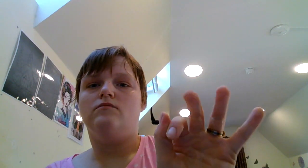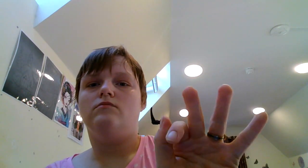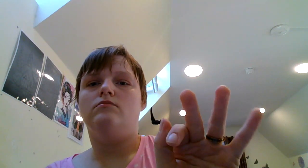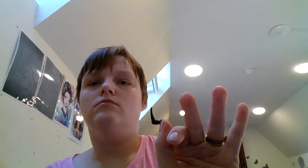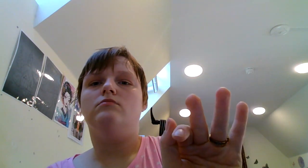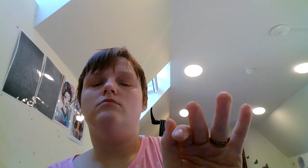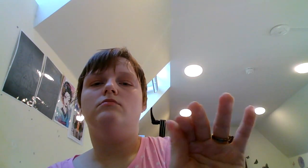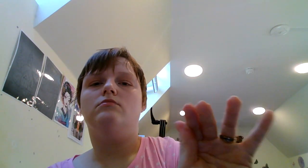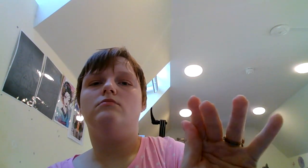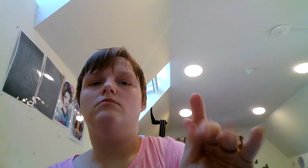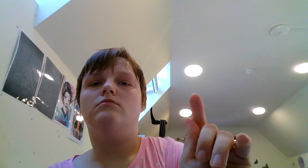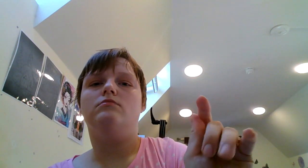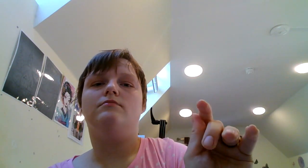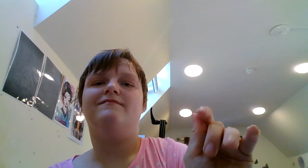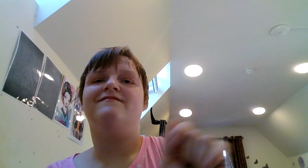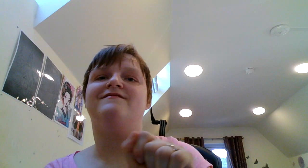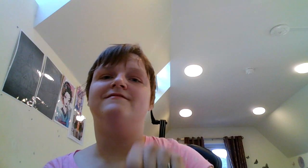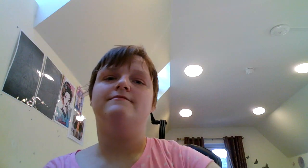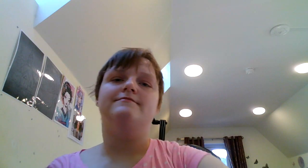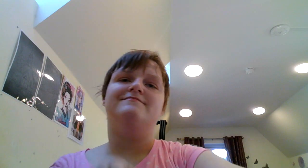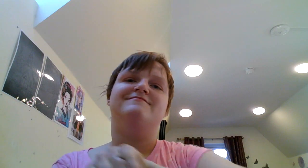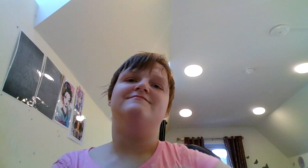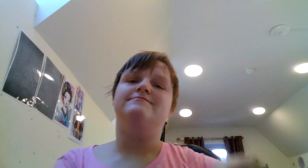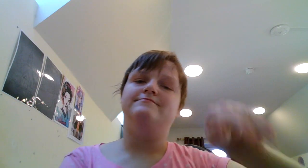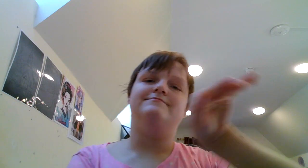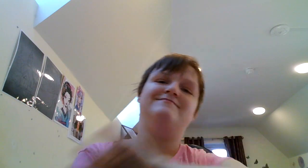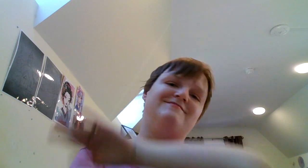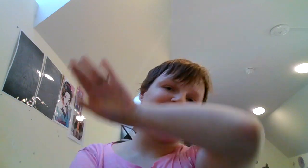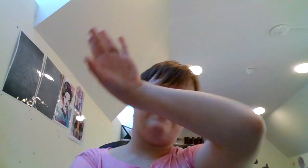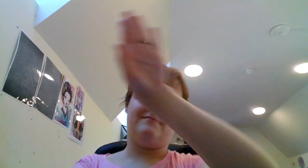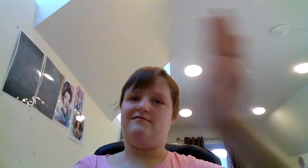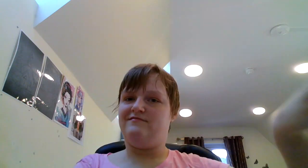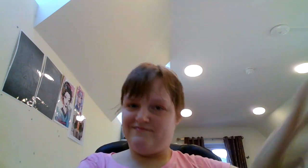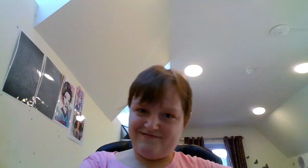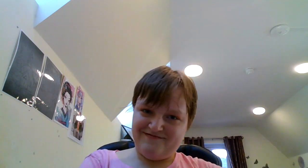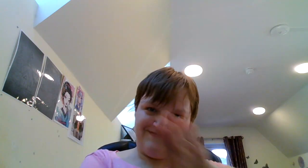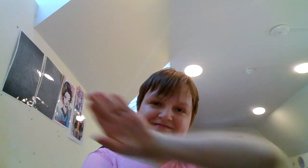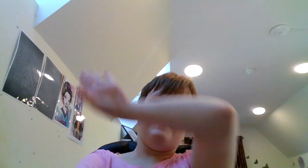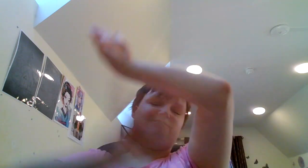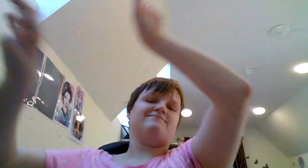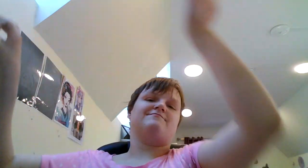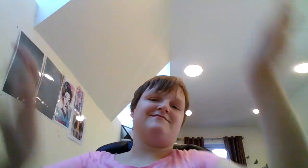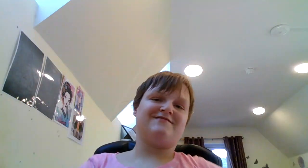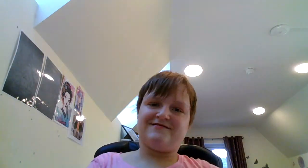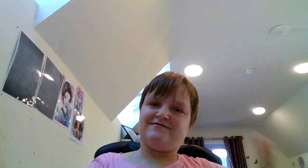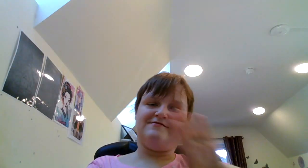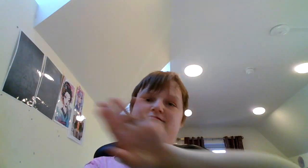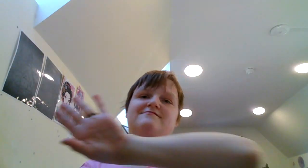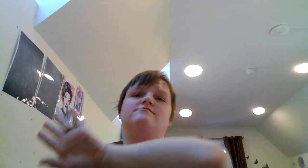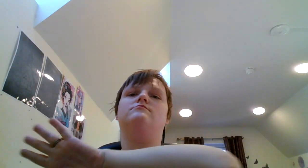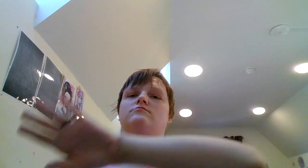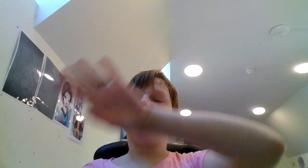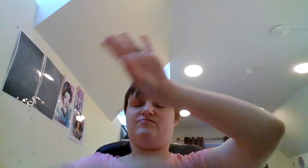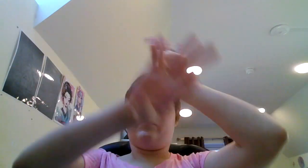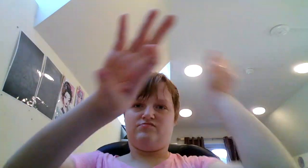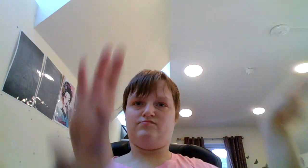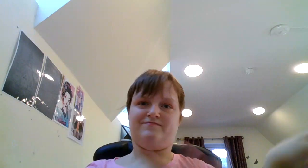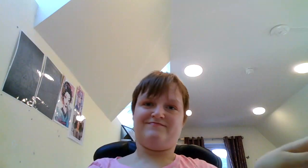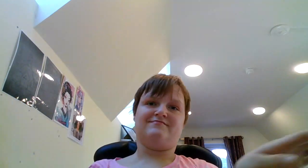1922, MacLeod announced the discovery of insulin to the international medical community, presenting a paper